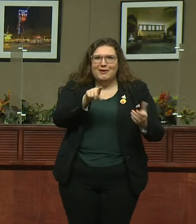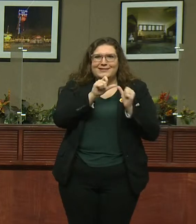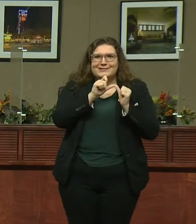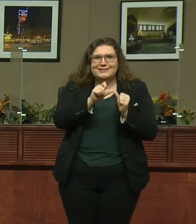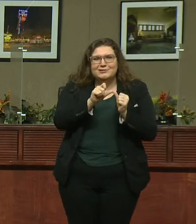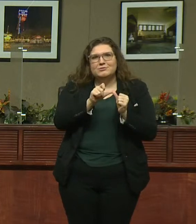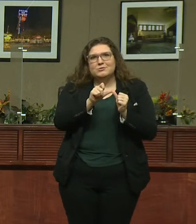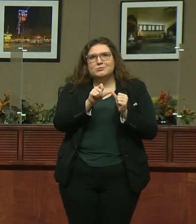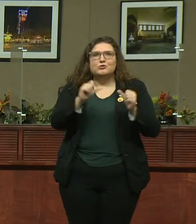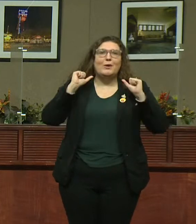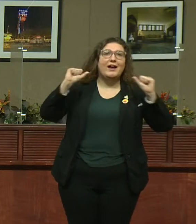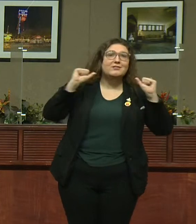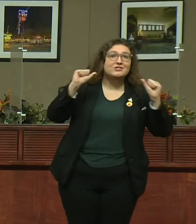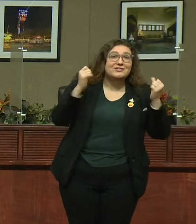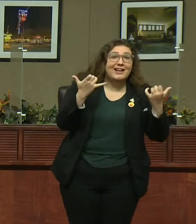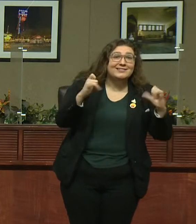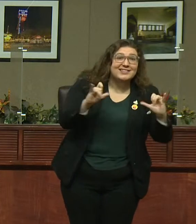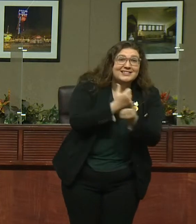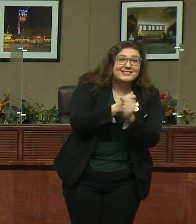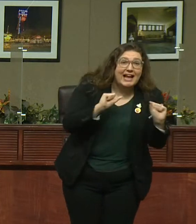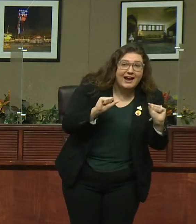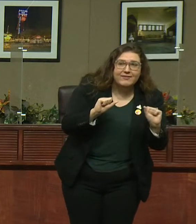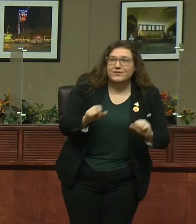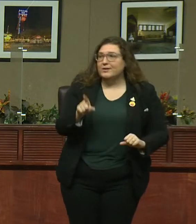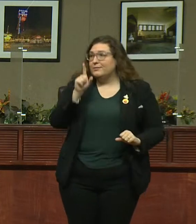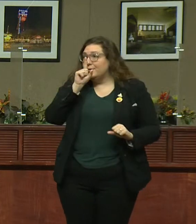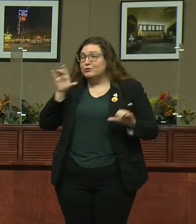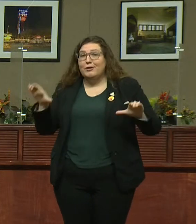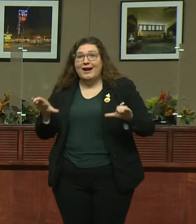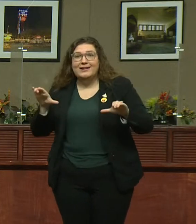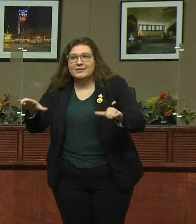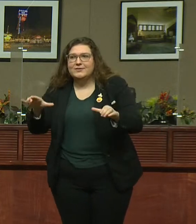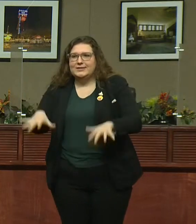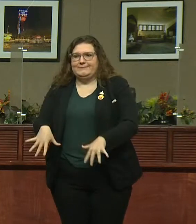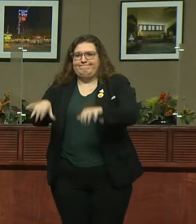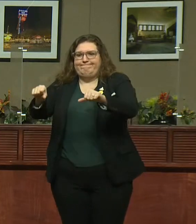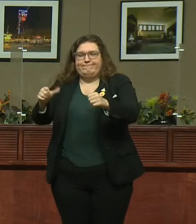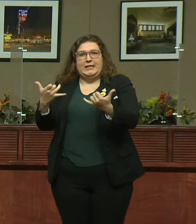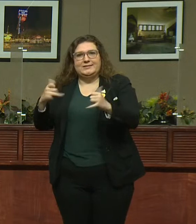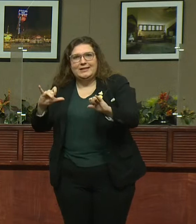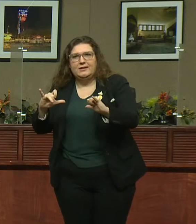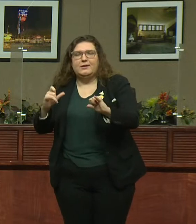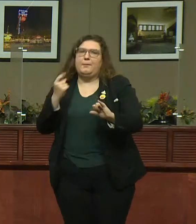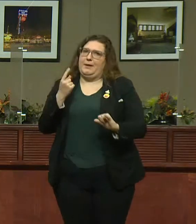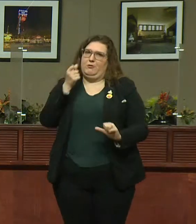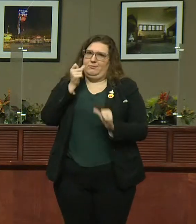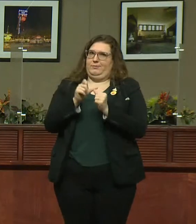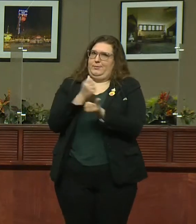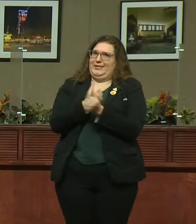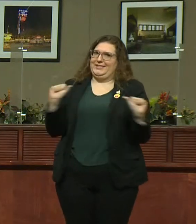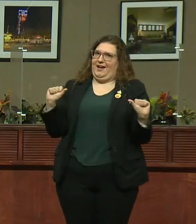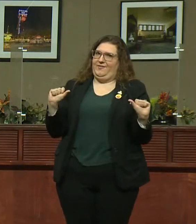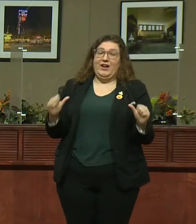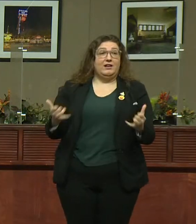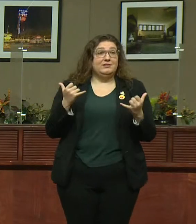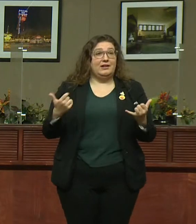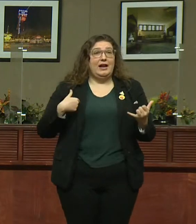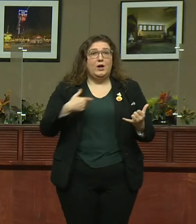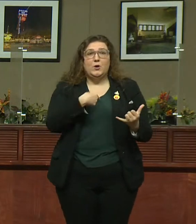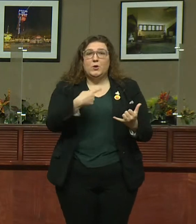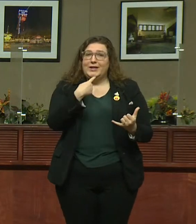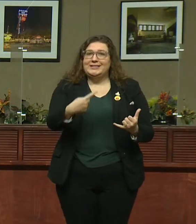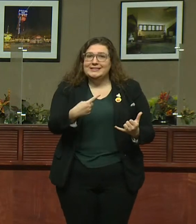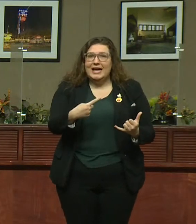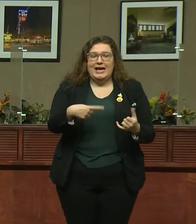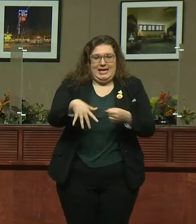exercise and do different activities during this pandemic. And earlier today, we announced that selected neighborhood